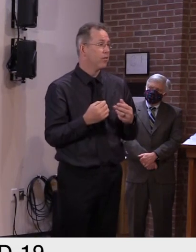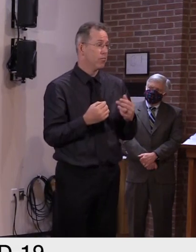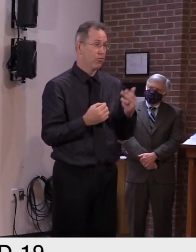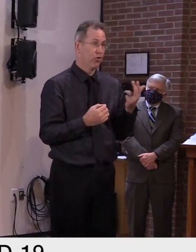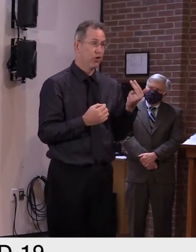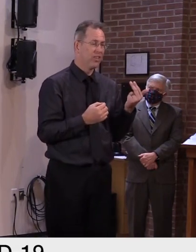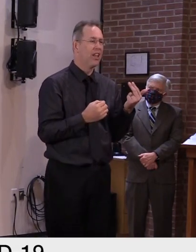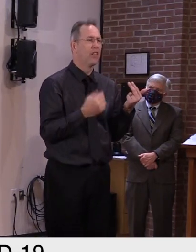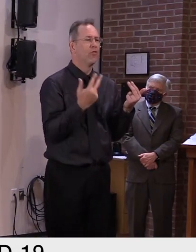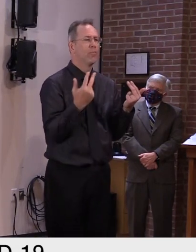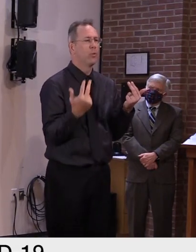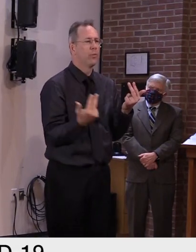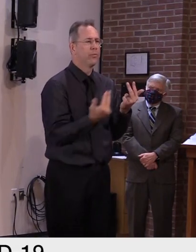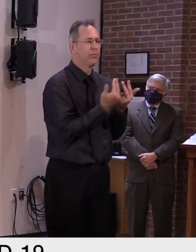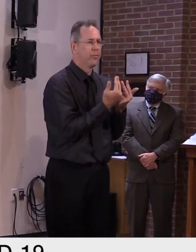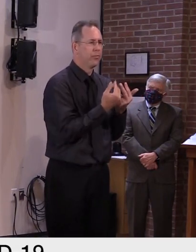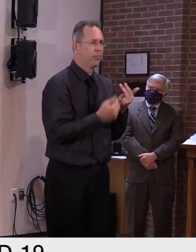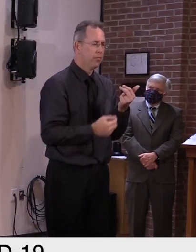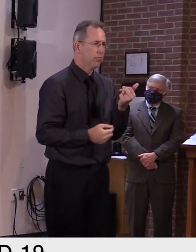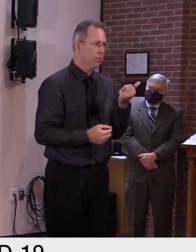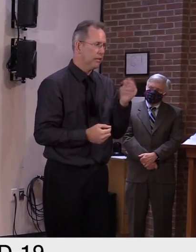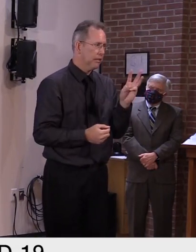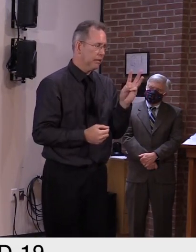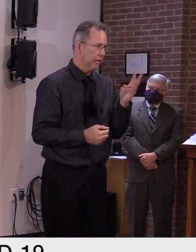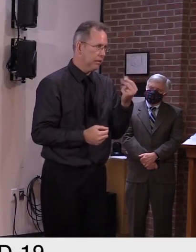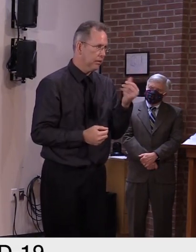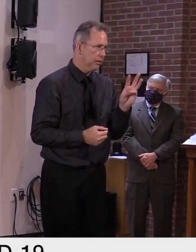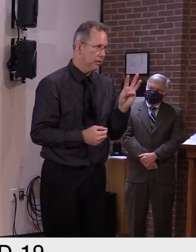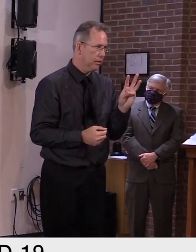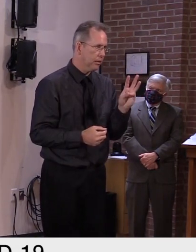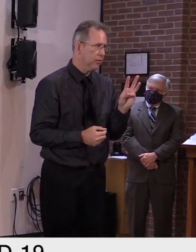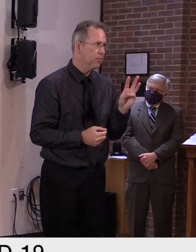There are also five other cases that are still being investigated.